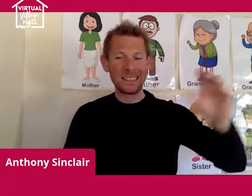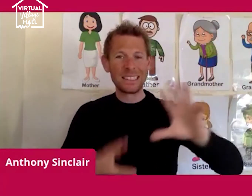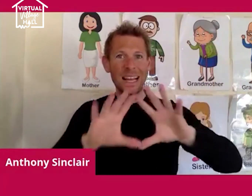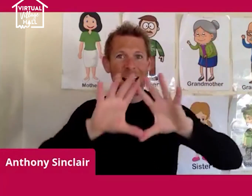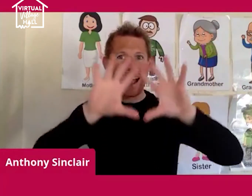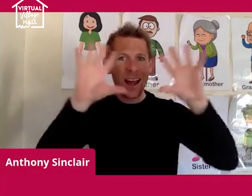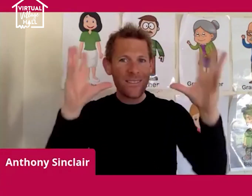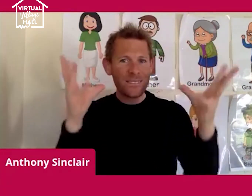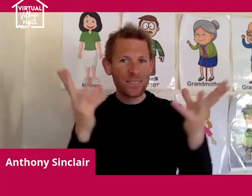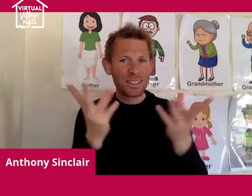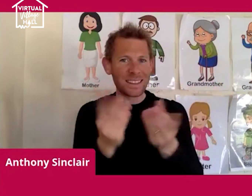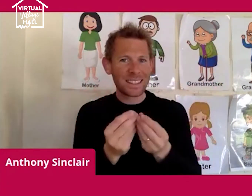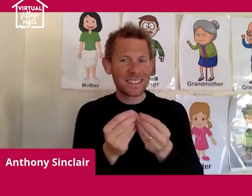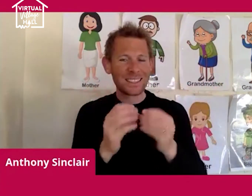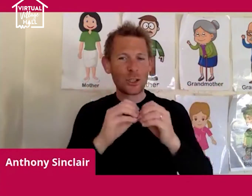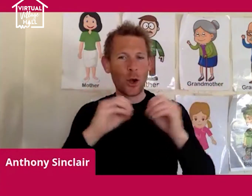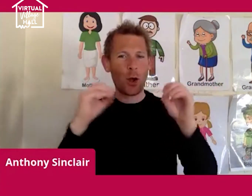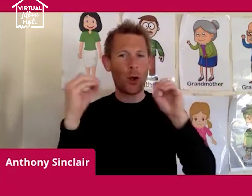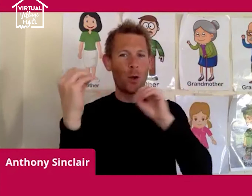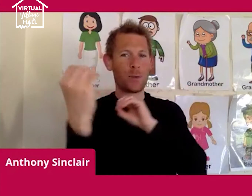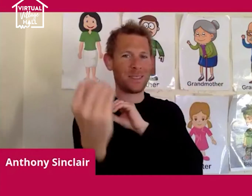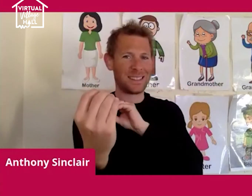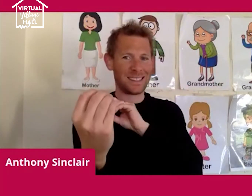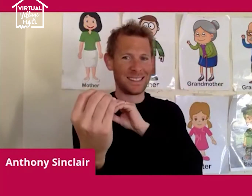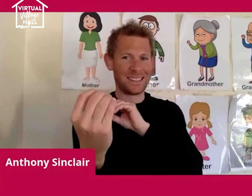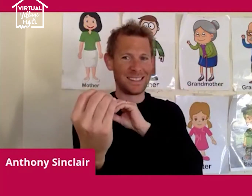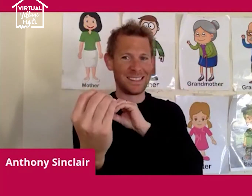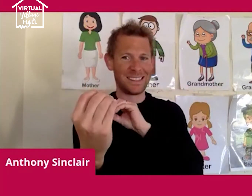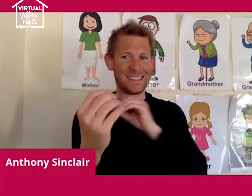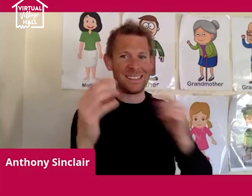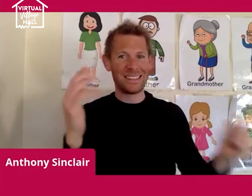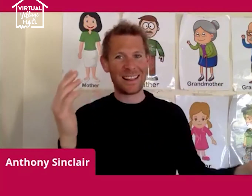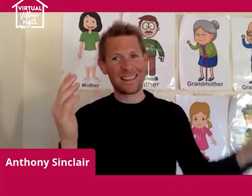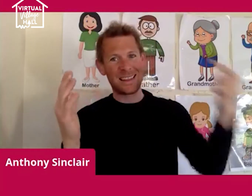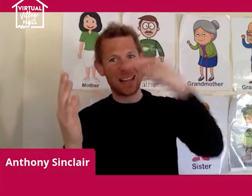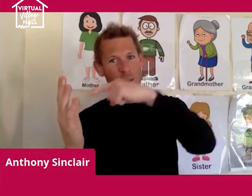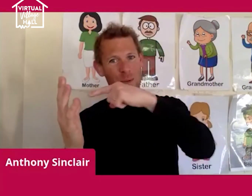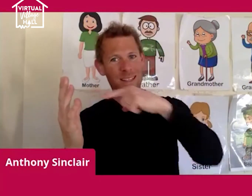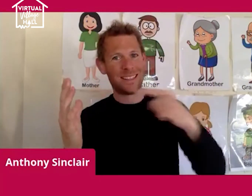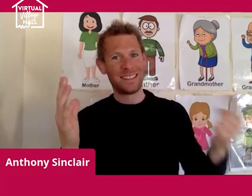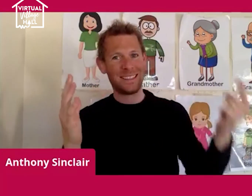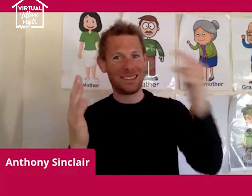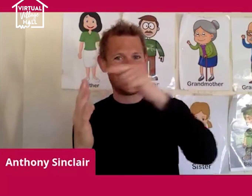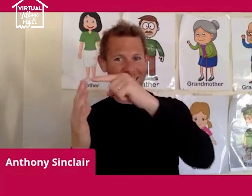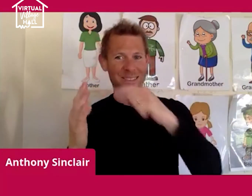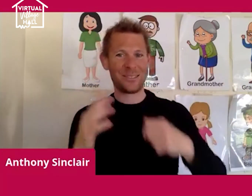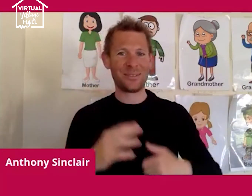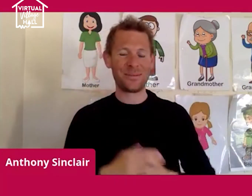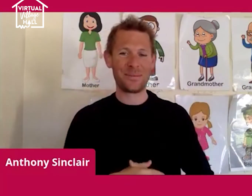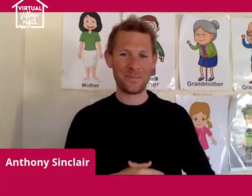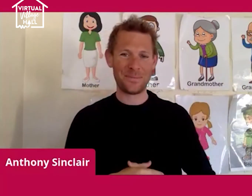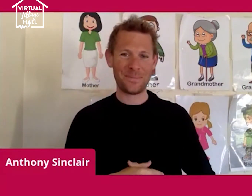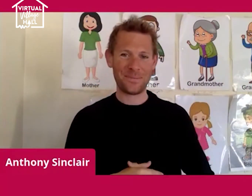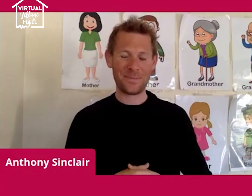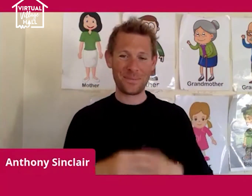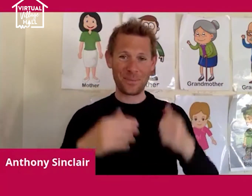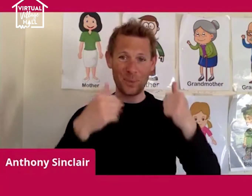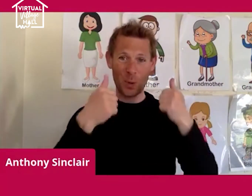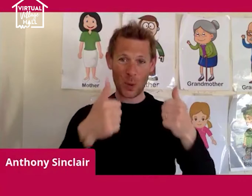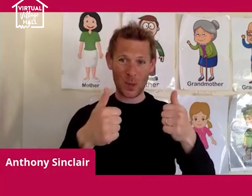C. But if you're left-handed, everything is opposite and you do everything with the other way